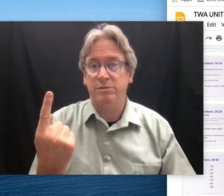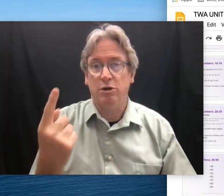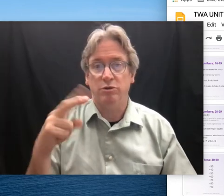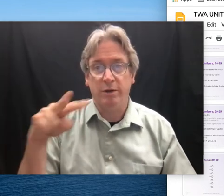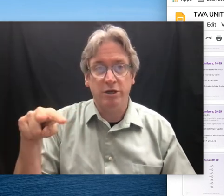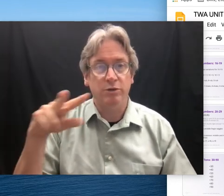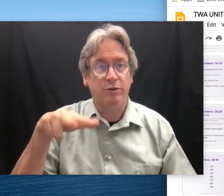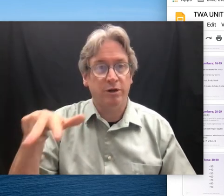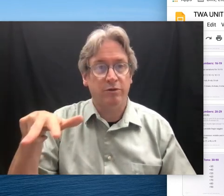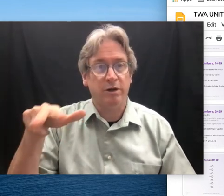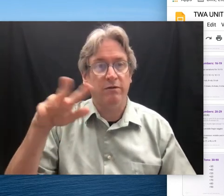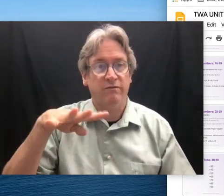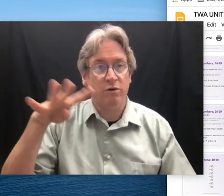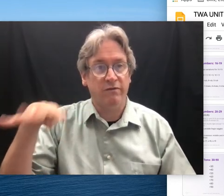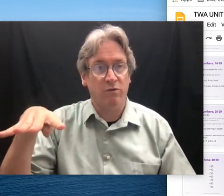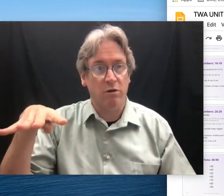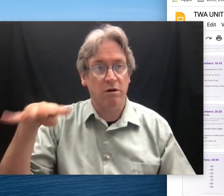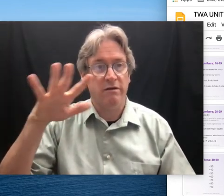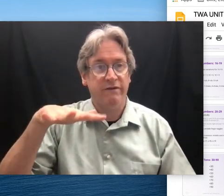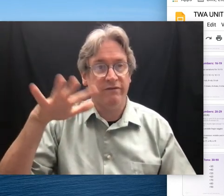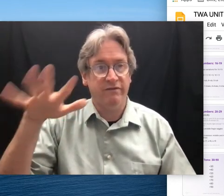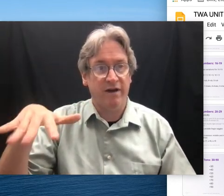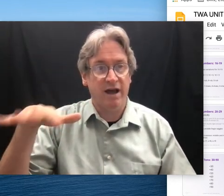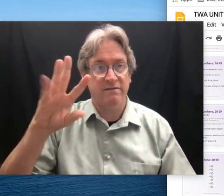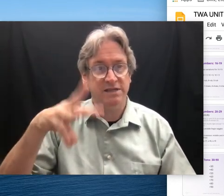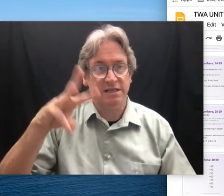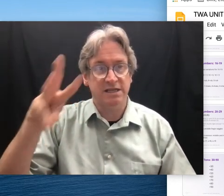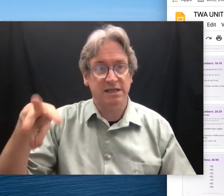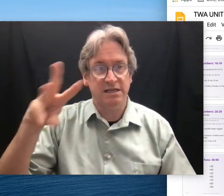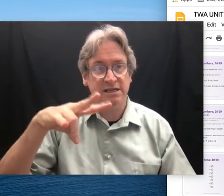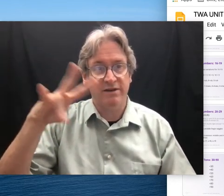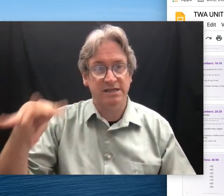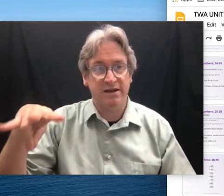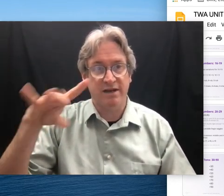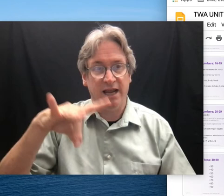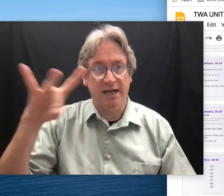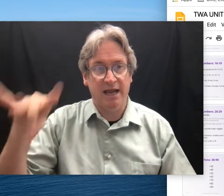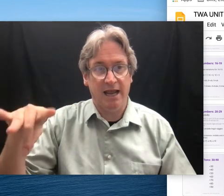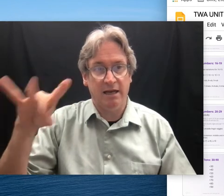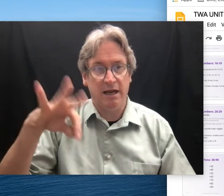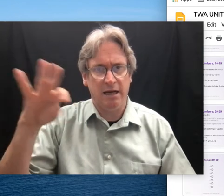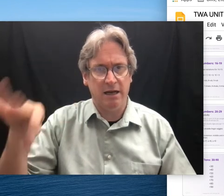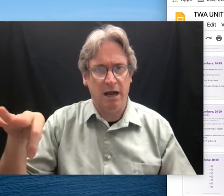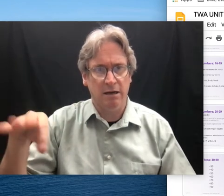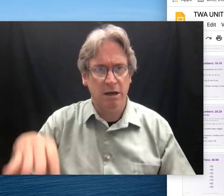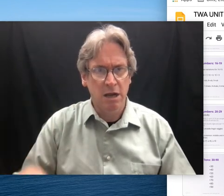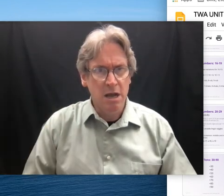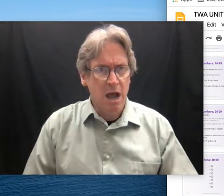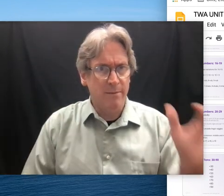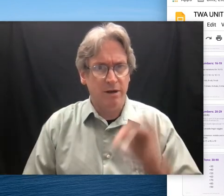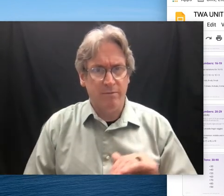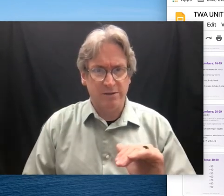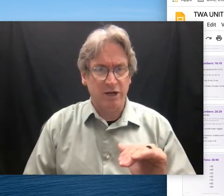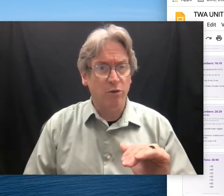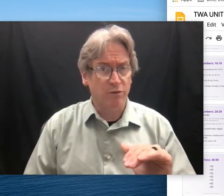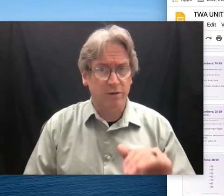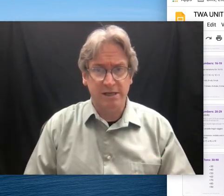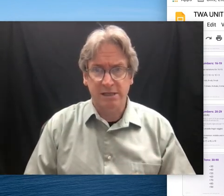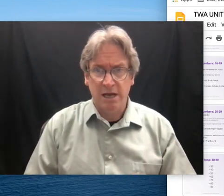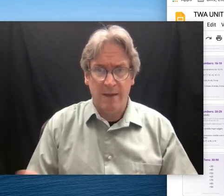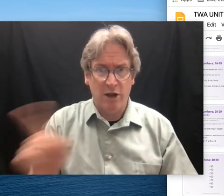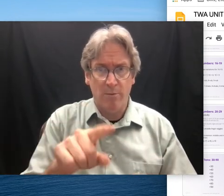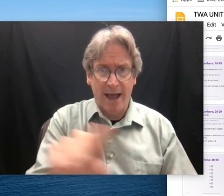Okay, so 22, 33, 44, 55, 66, 77, 88, 99. I'm going to, as I go